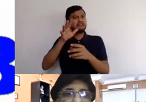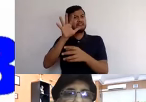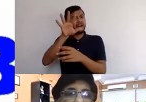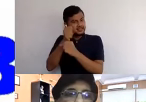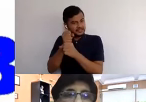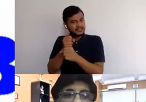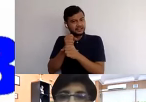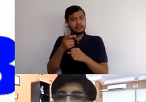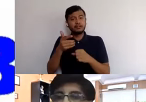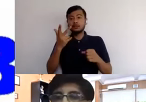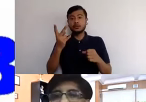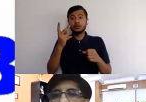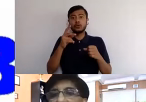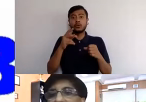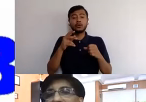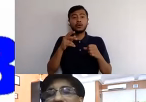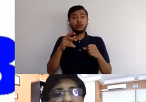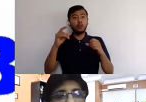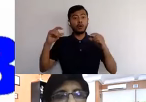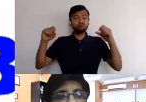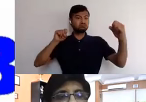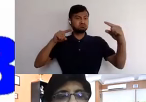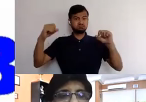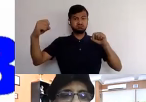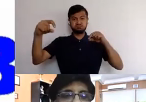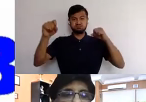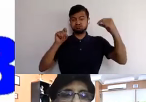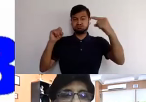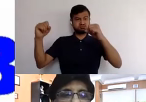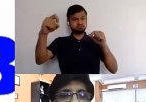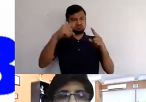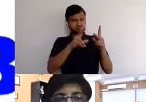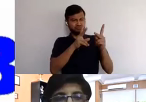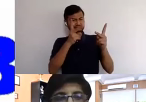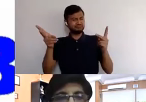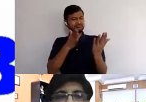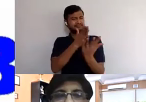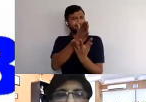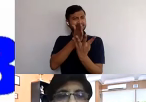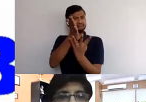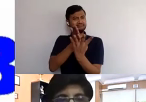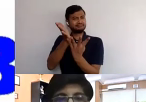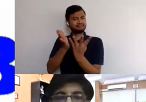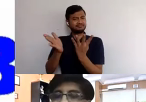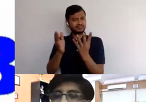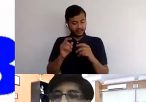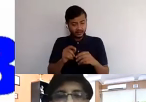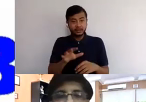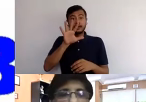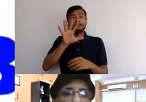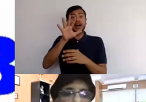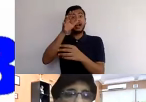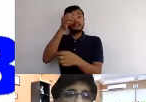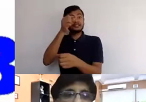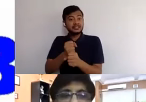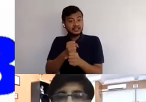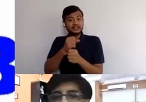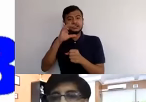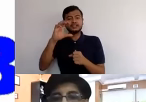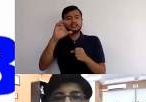multi-radio access technology, and a unified 5G core provides a common